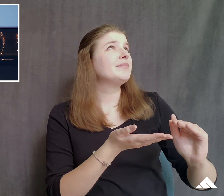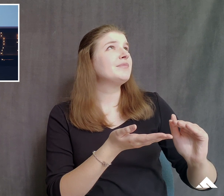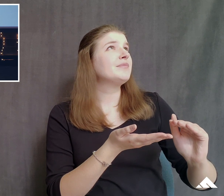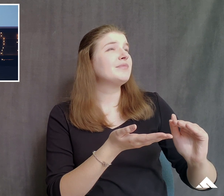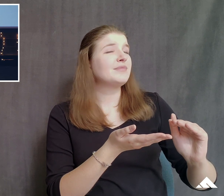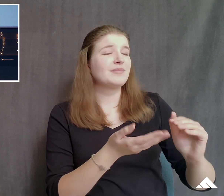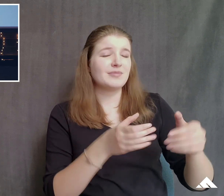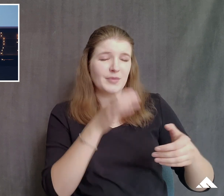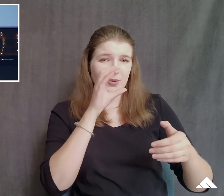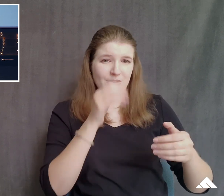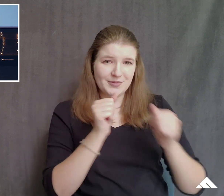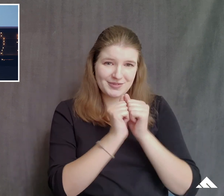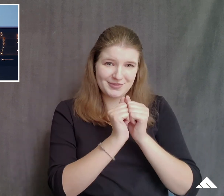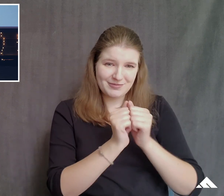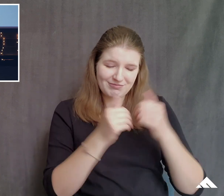as we drink together.